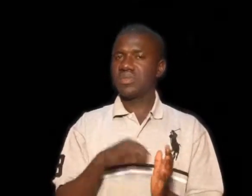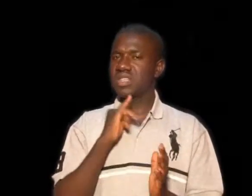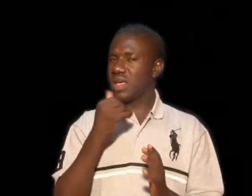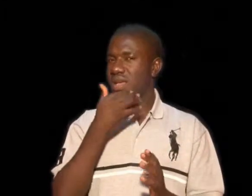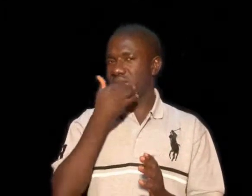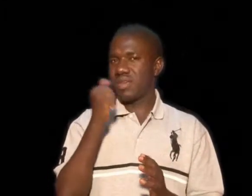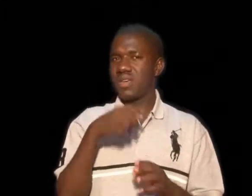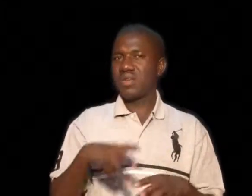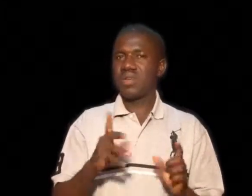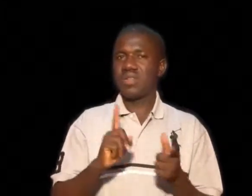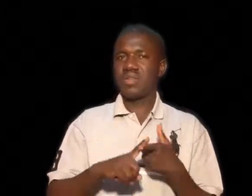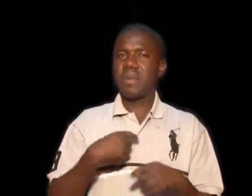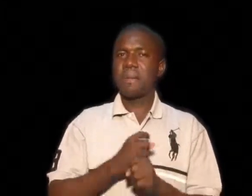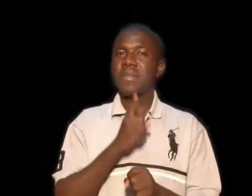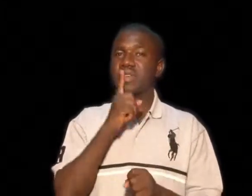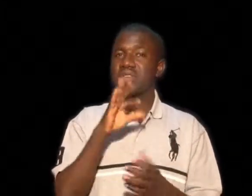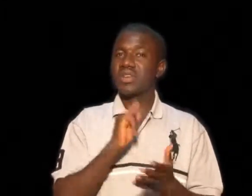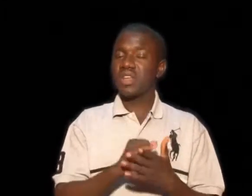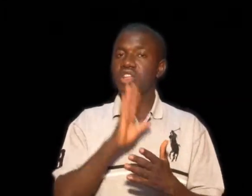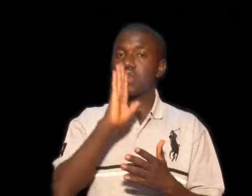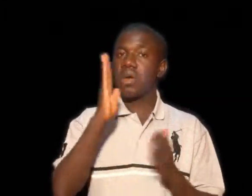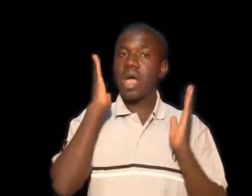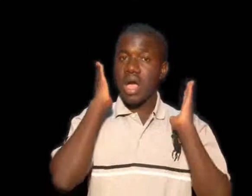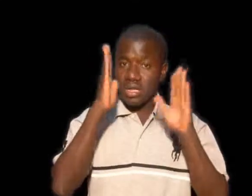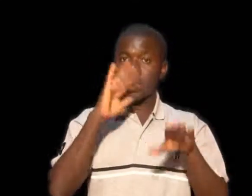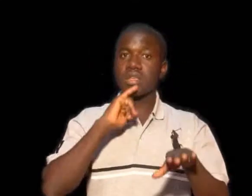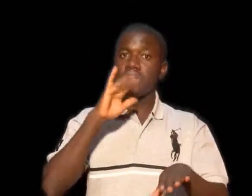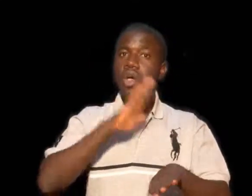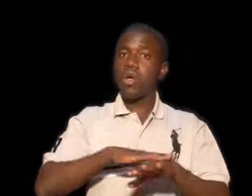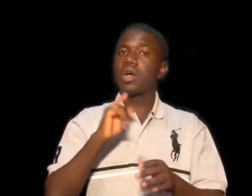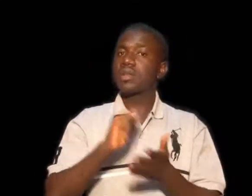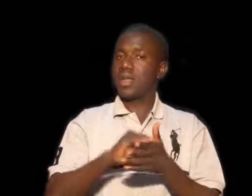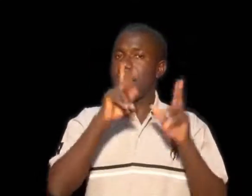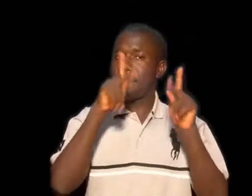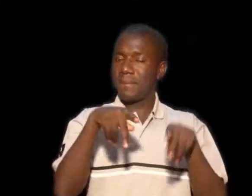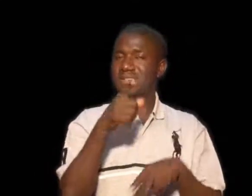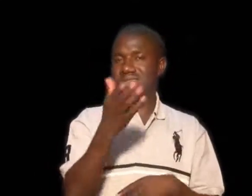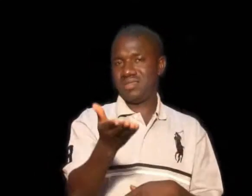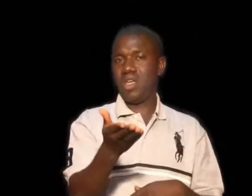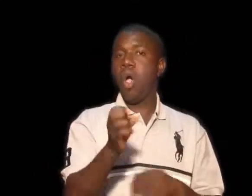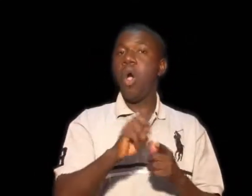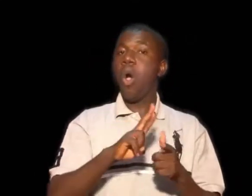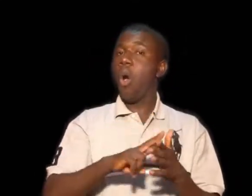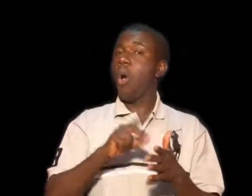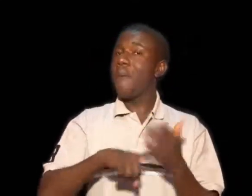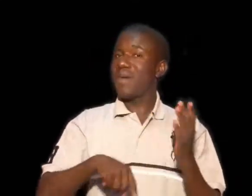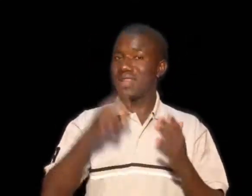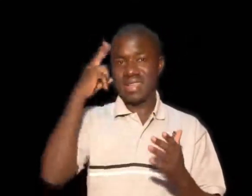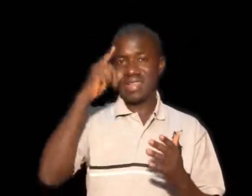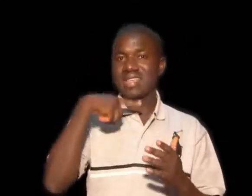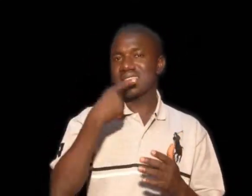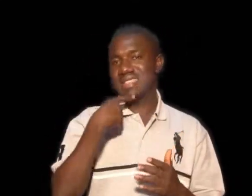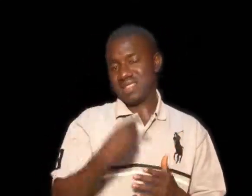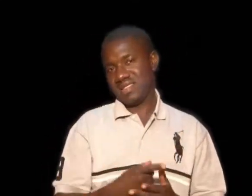appropriate. This is the best way of making sure that your attention is on the person and what he or she is